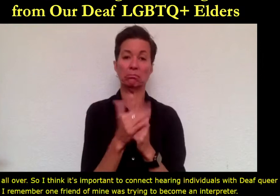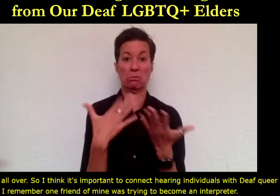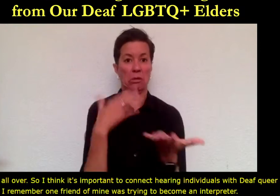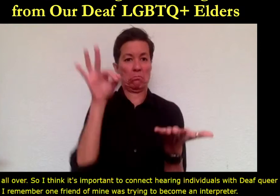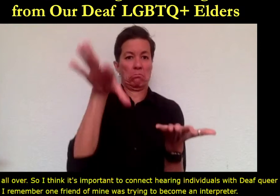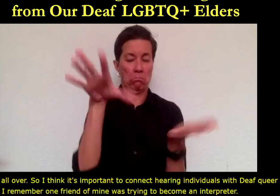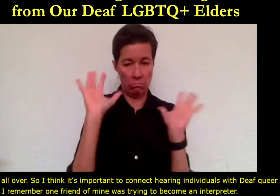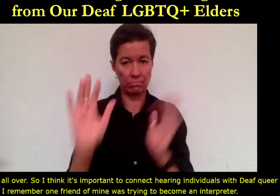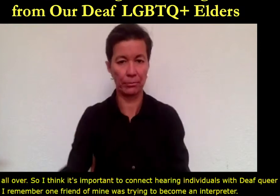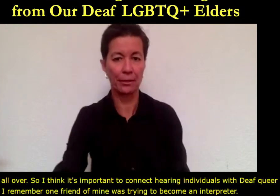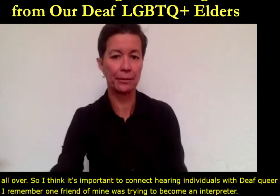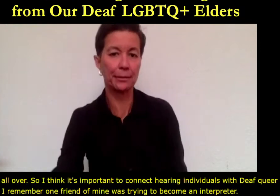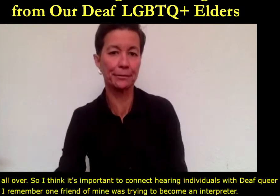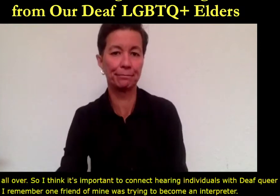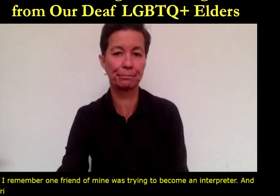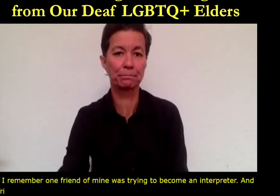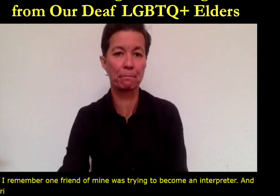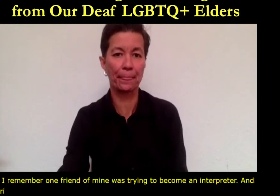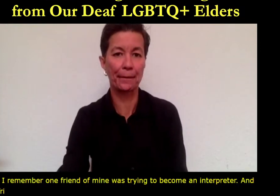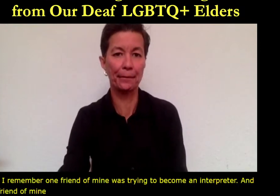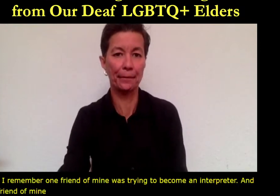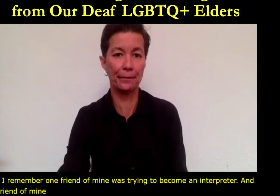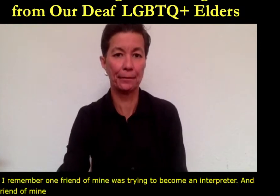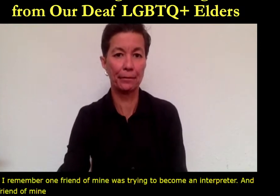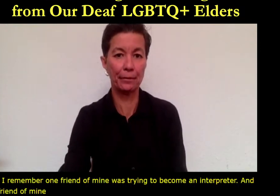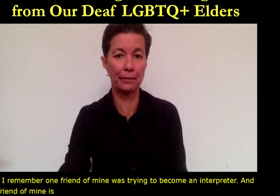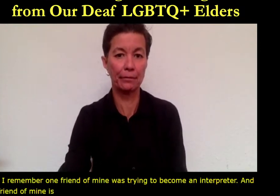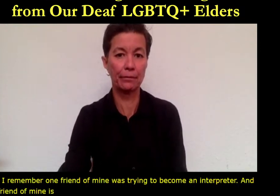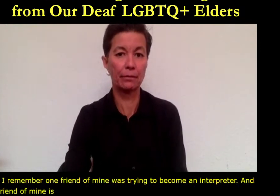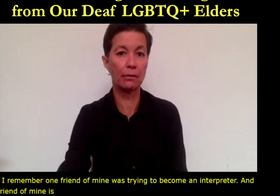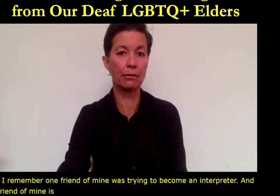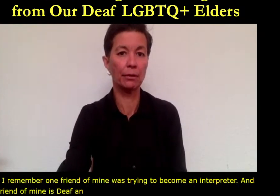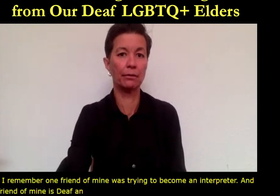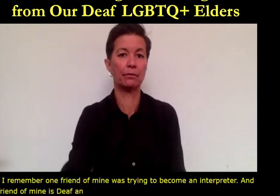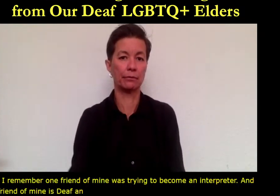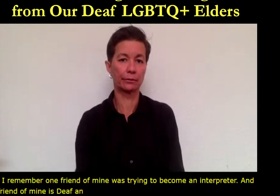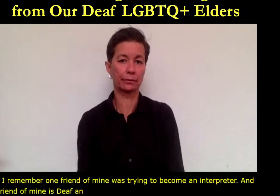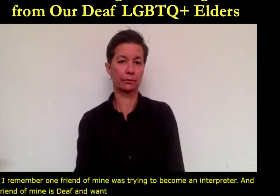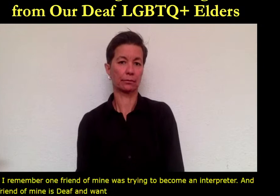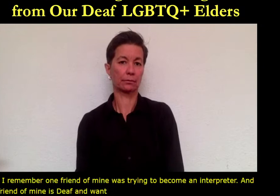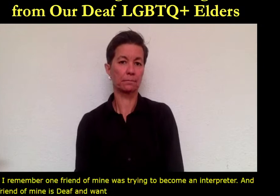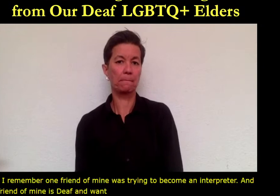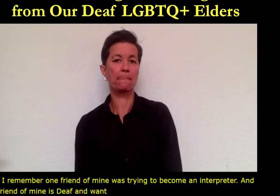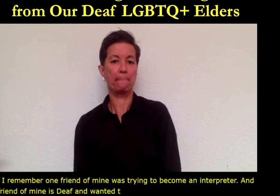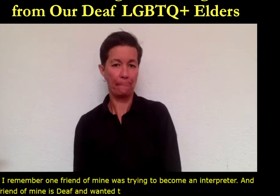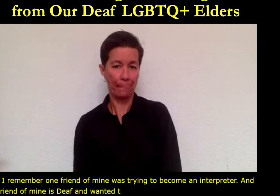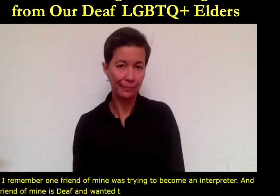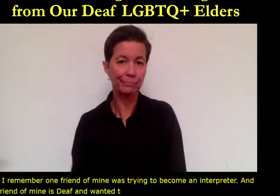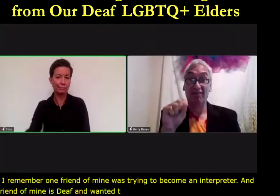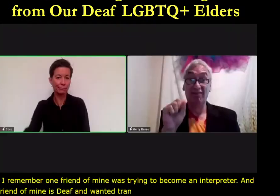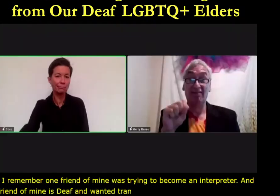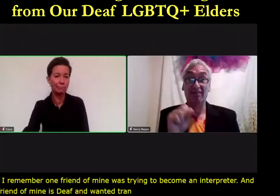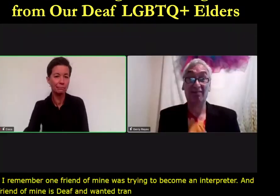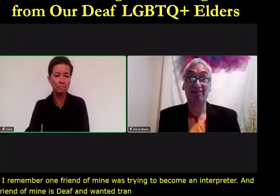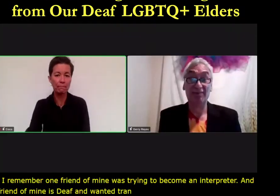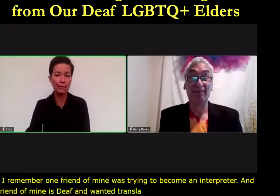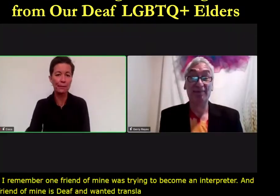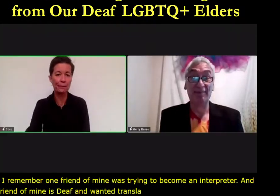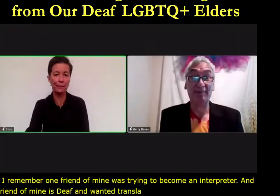that's my goal so that would be one suggestion i have for this individual carrie says that's a great idea to connect and develop and